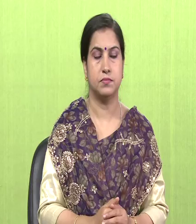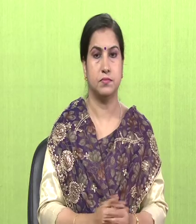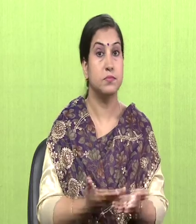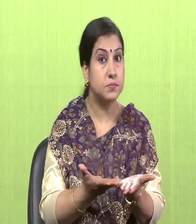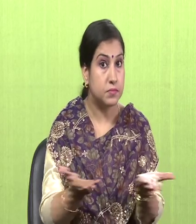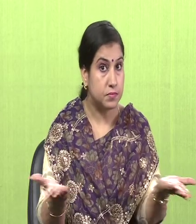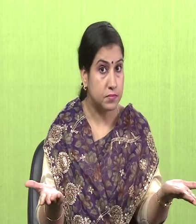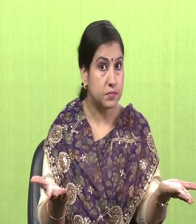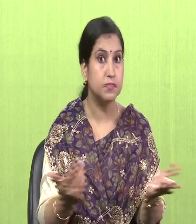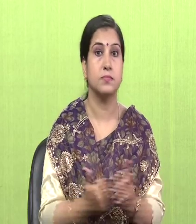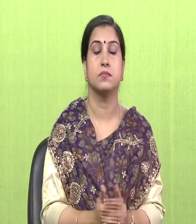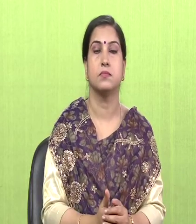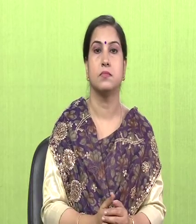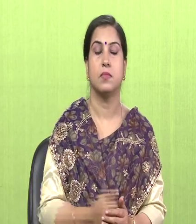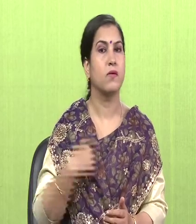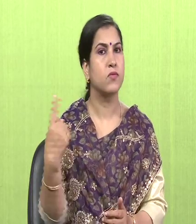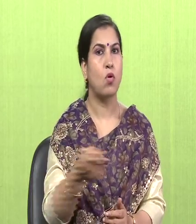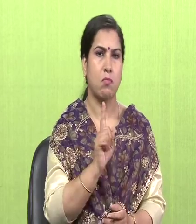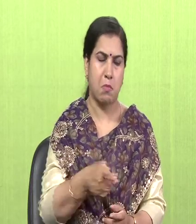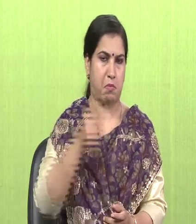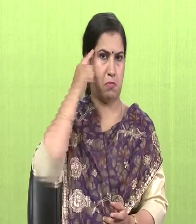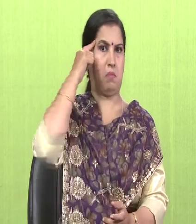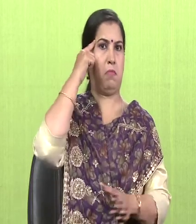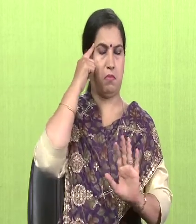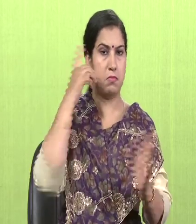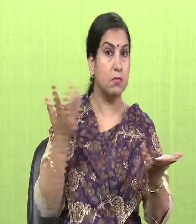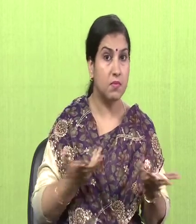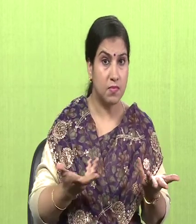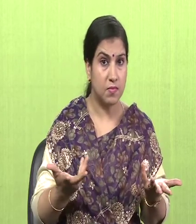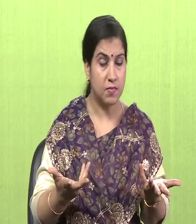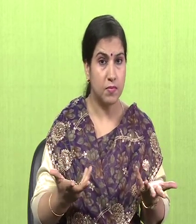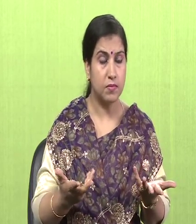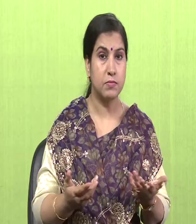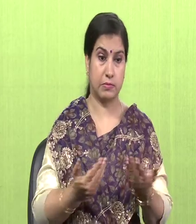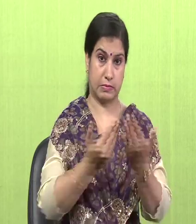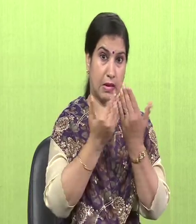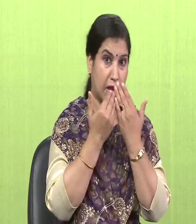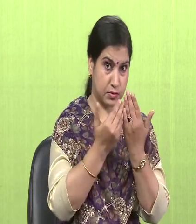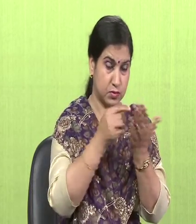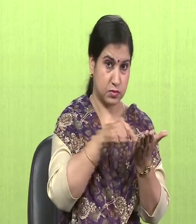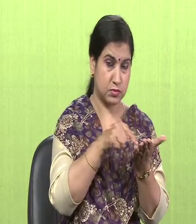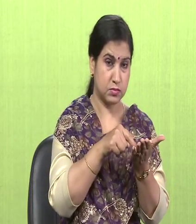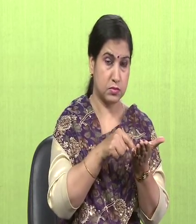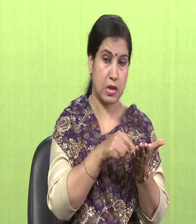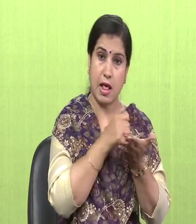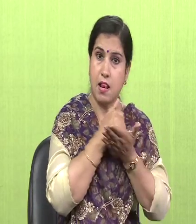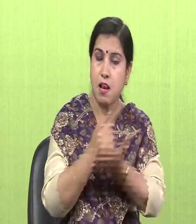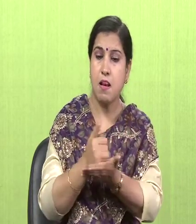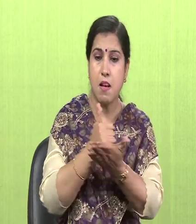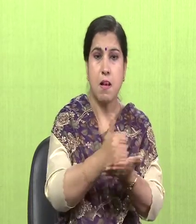Learners, we must understand that literacy is not only helpful to people in